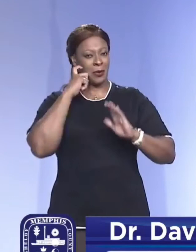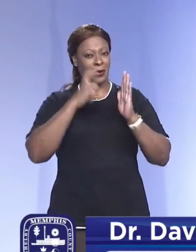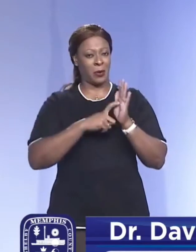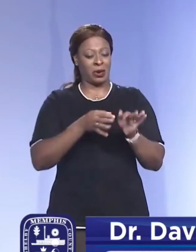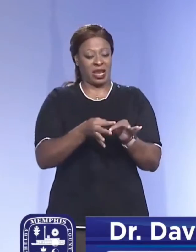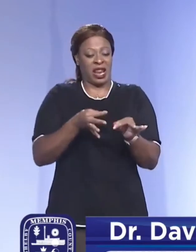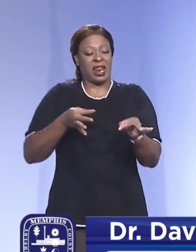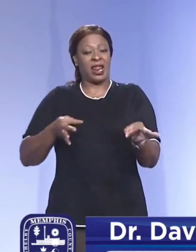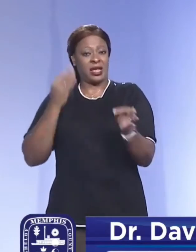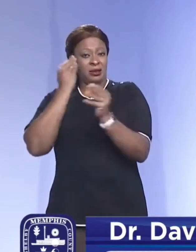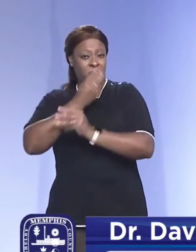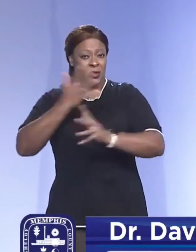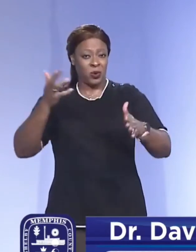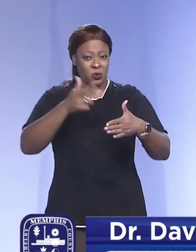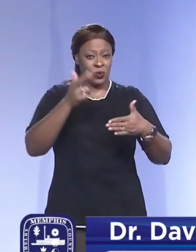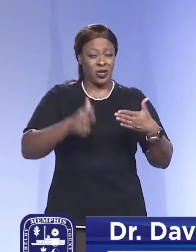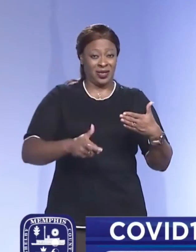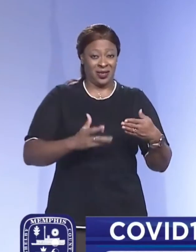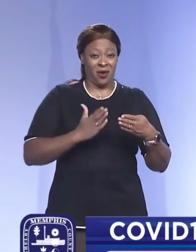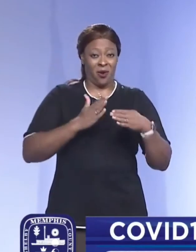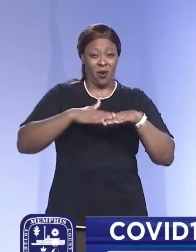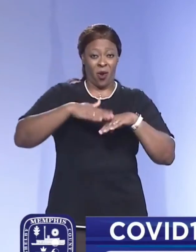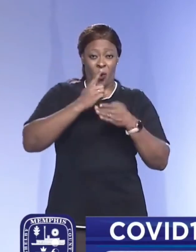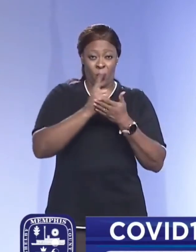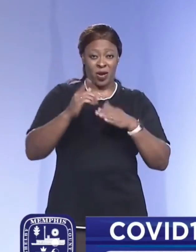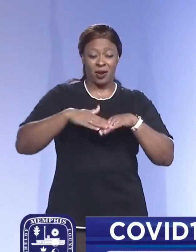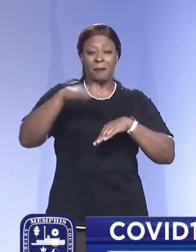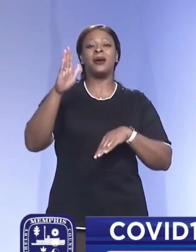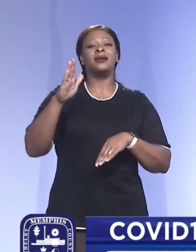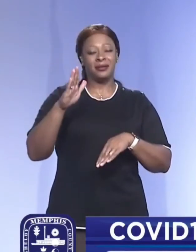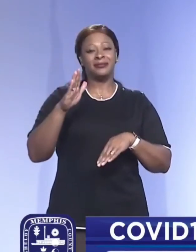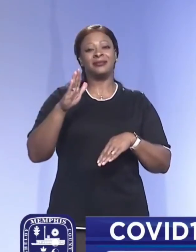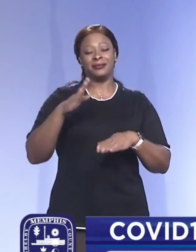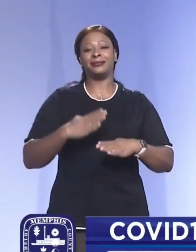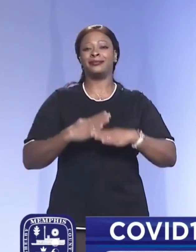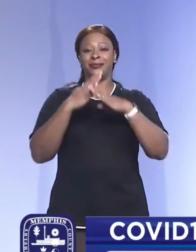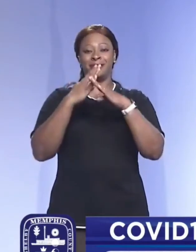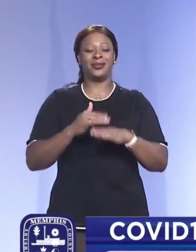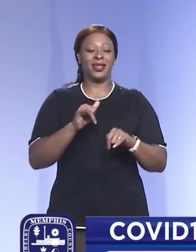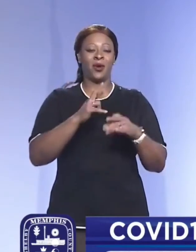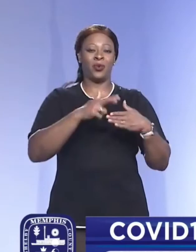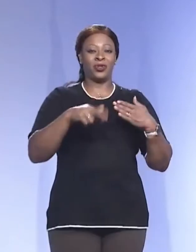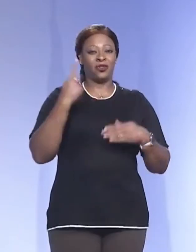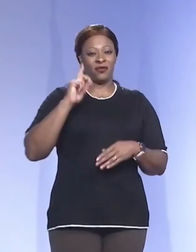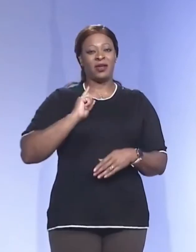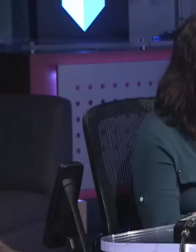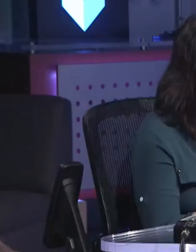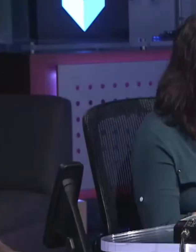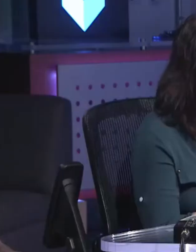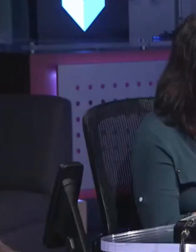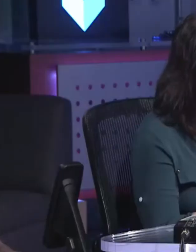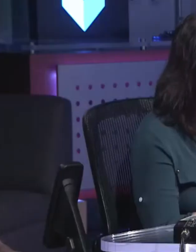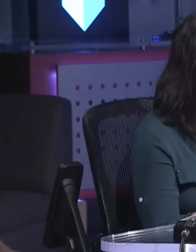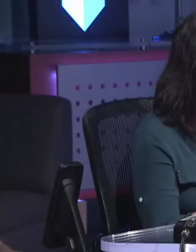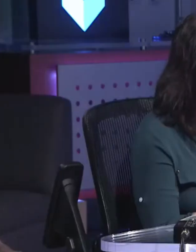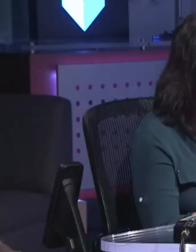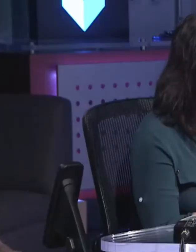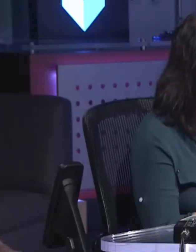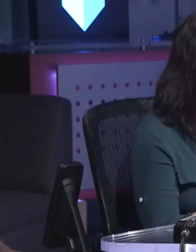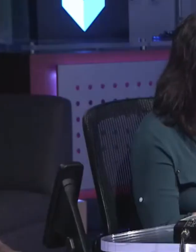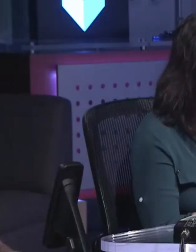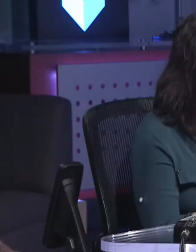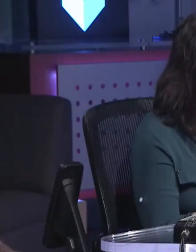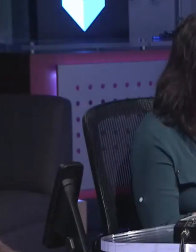Delays over a week render results of limited value for us. Dominique Dillon, Fox